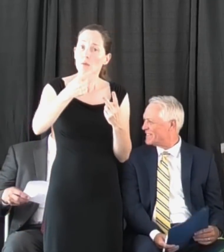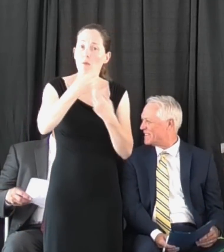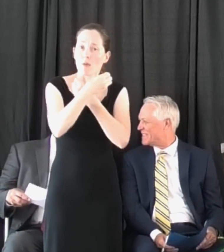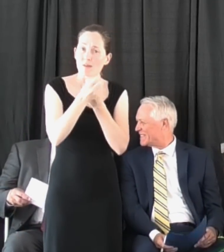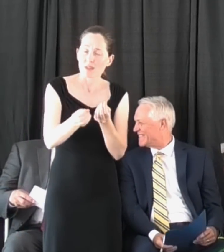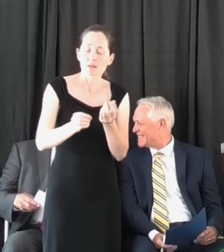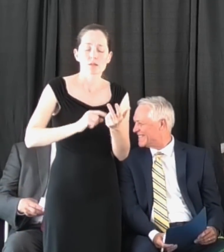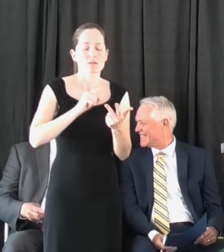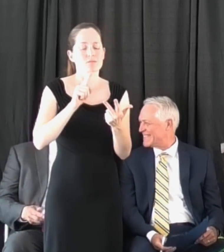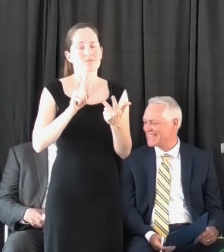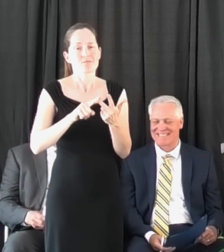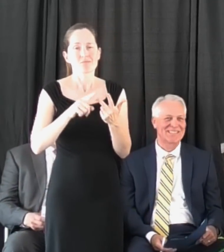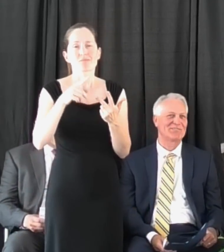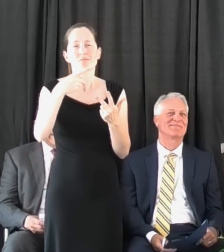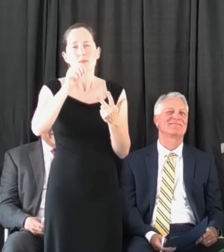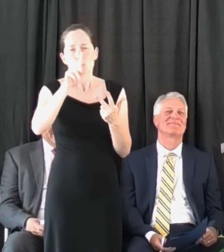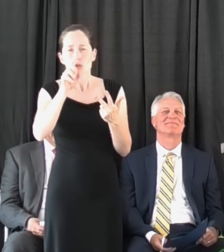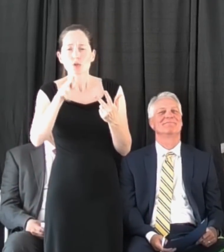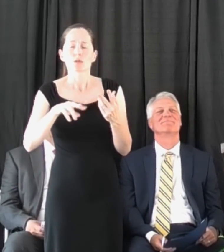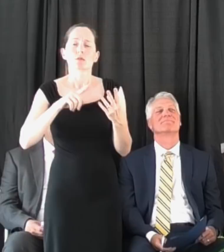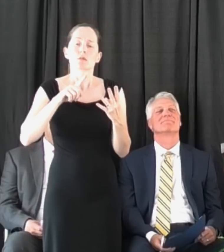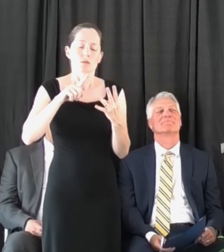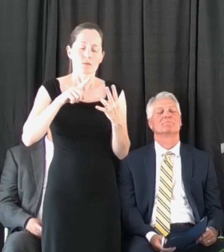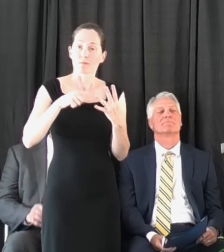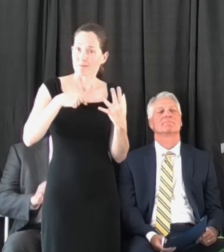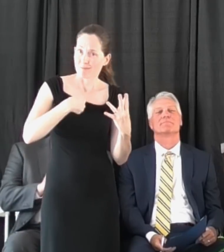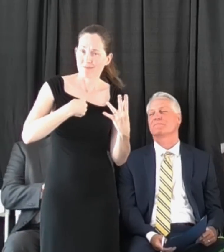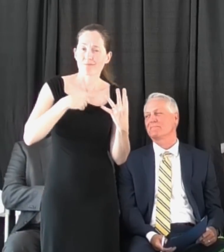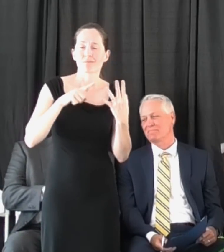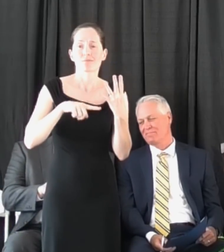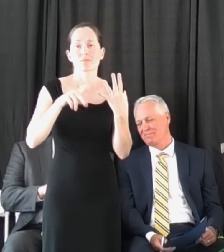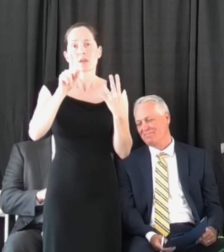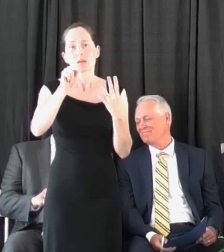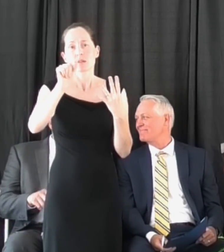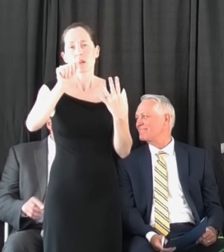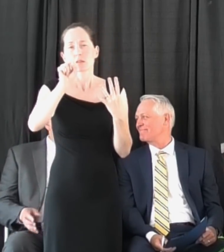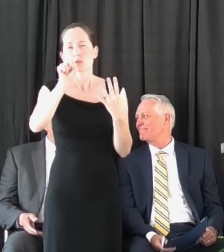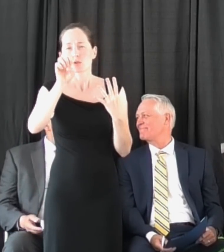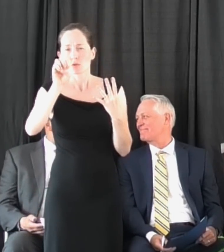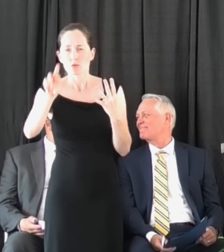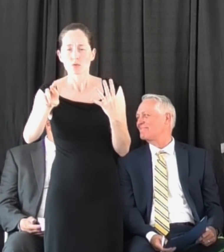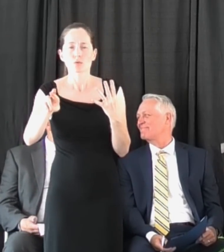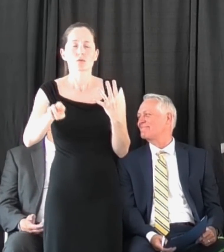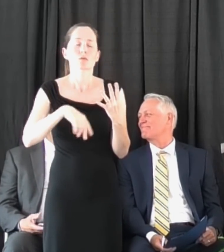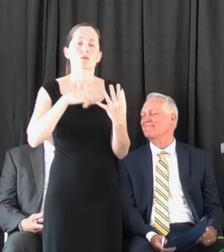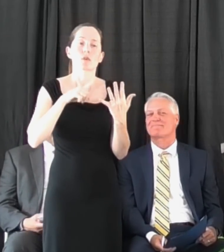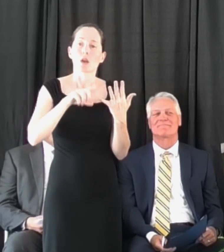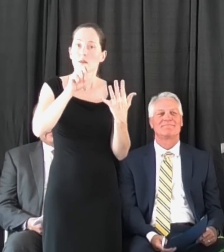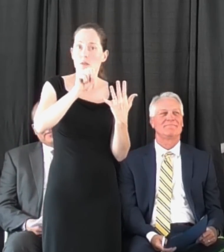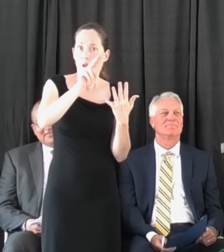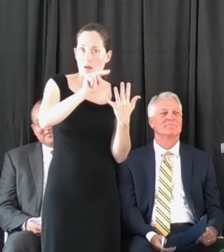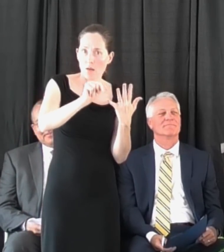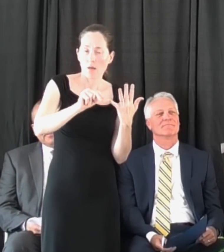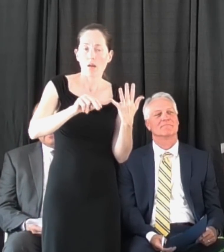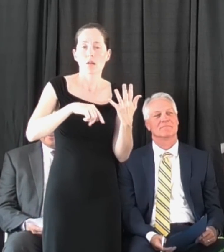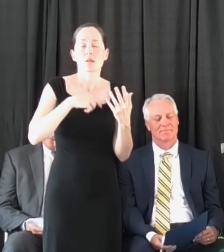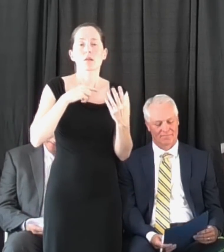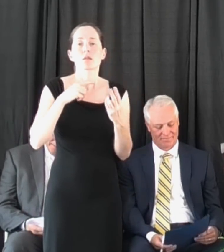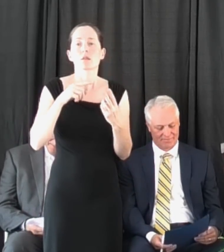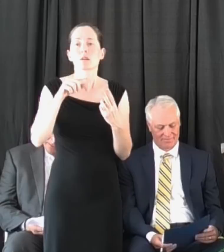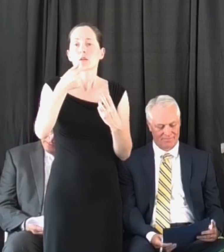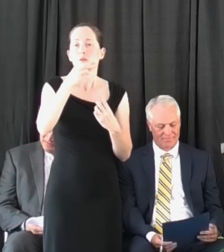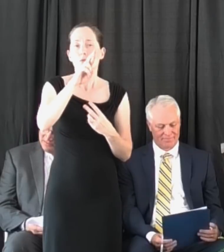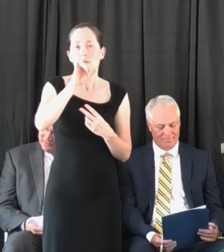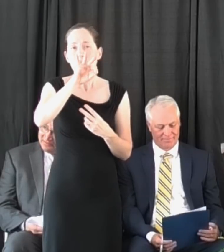Procurement, myself, Court Administrator Jen Kaiser, Dr. Holly Sun and the Budget Office, including Nikki Griffith,